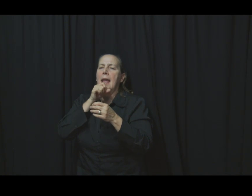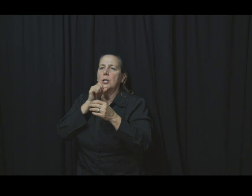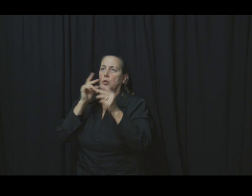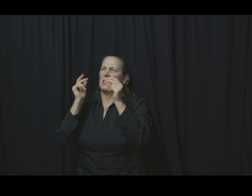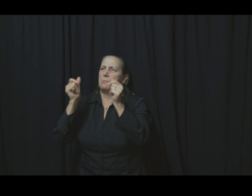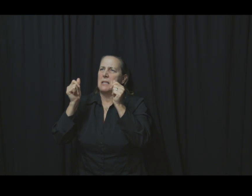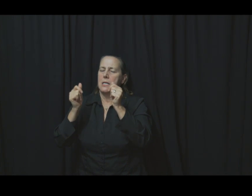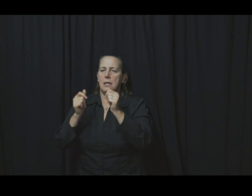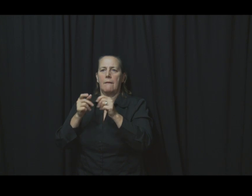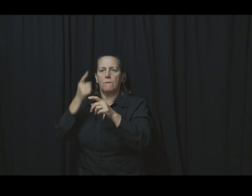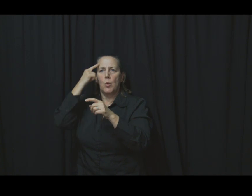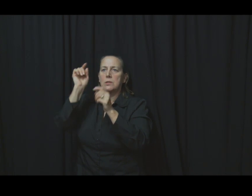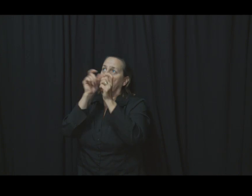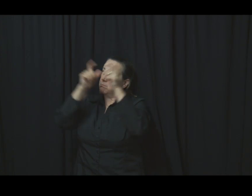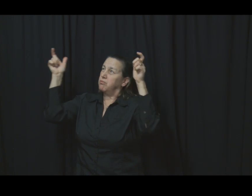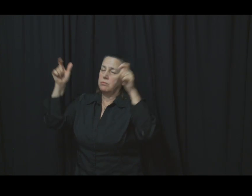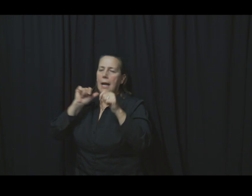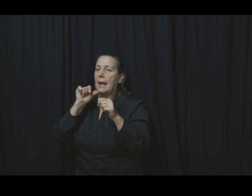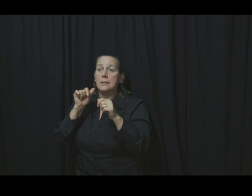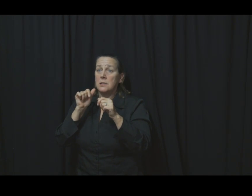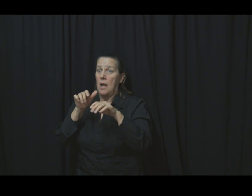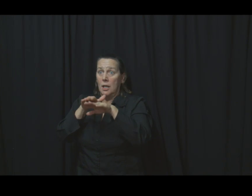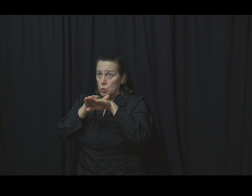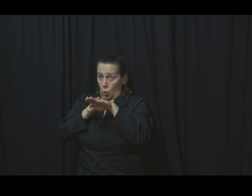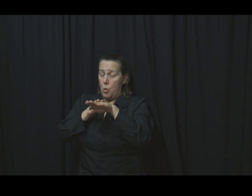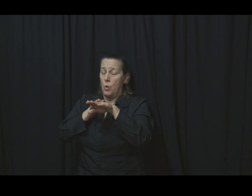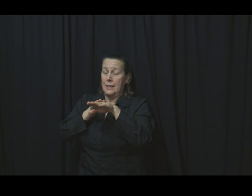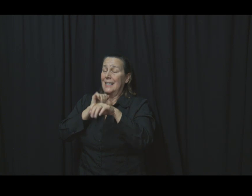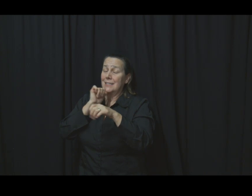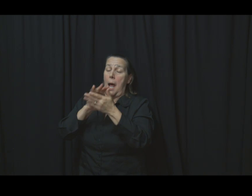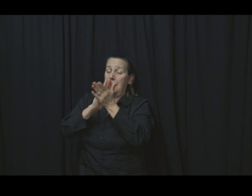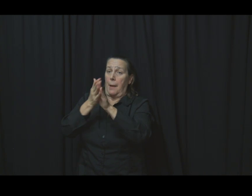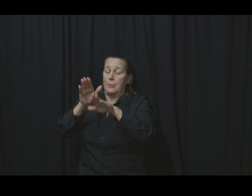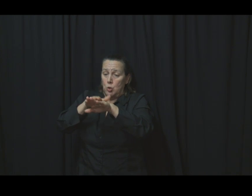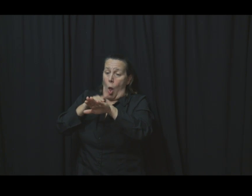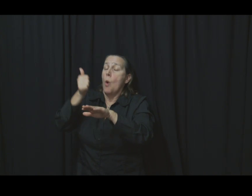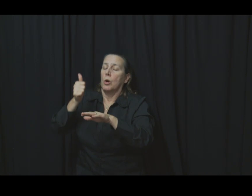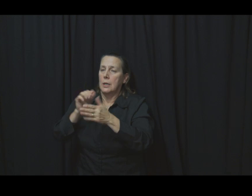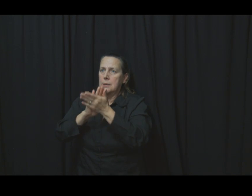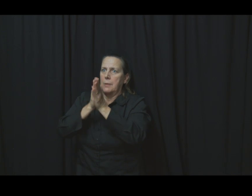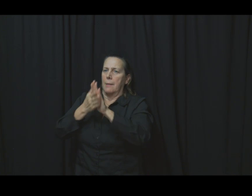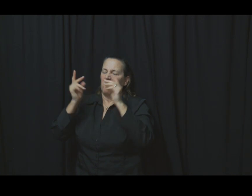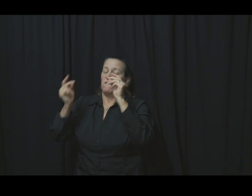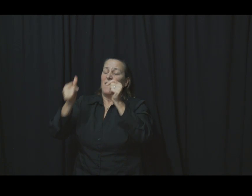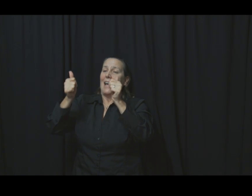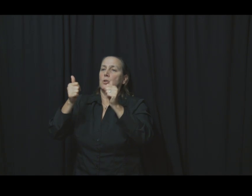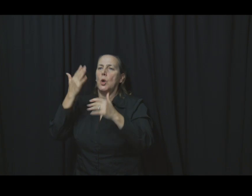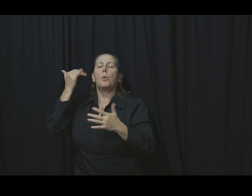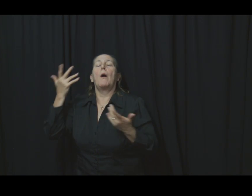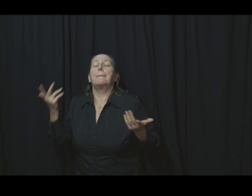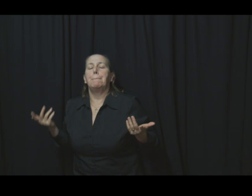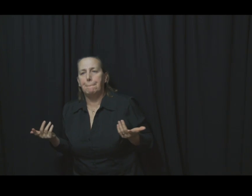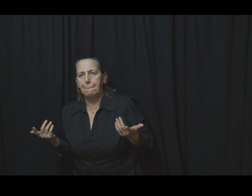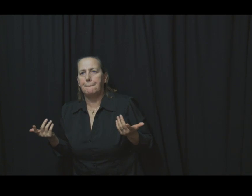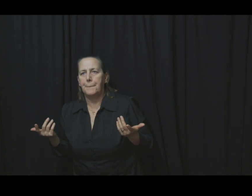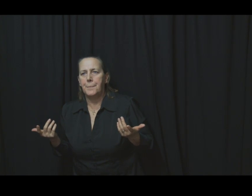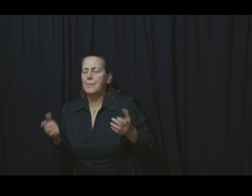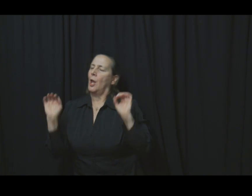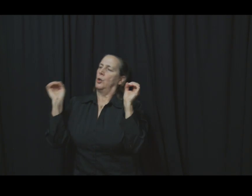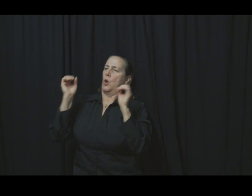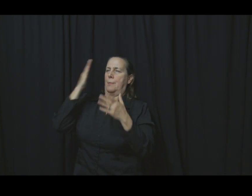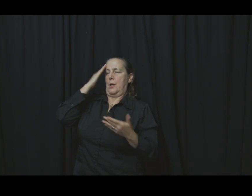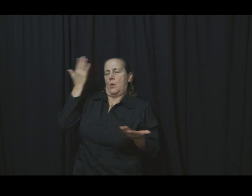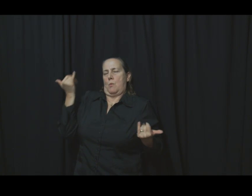down. It's accelerating. The universe is accelerating in its expansion. And do you know why? Nobody knows